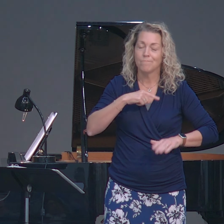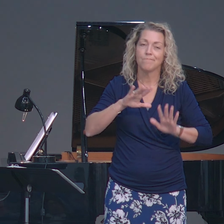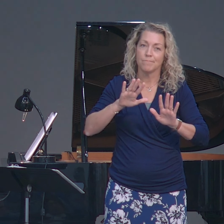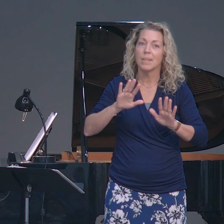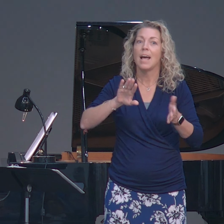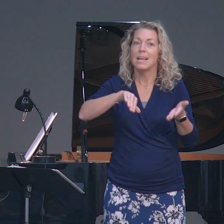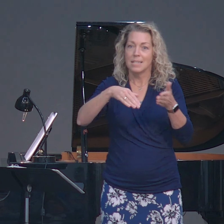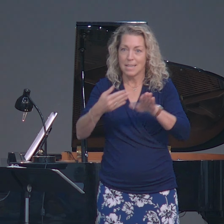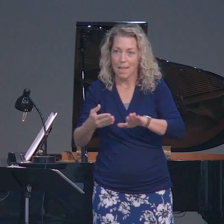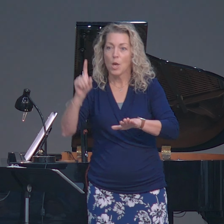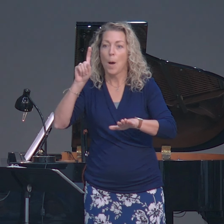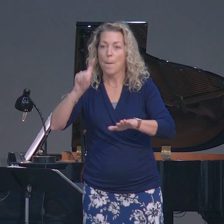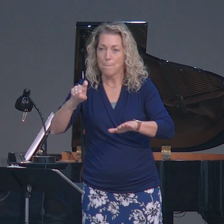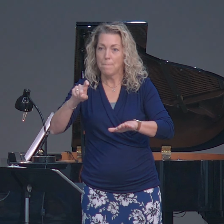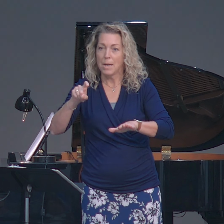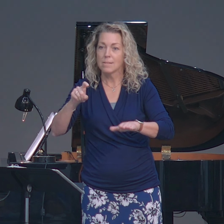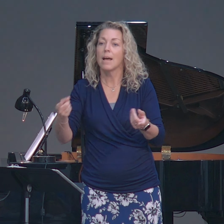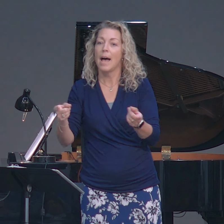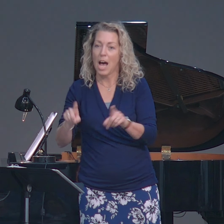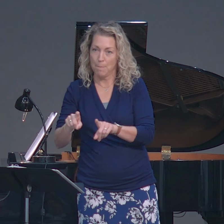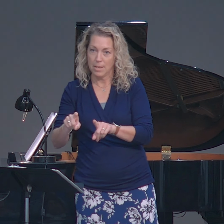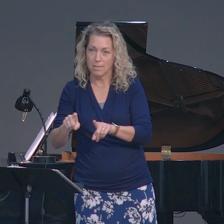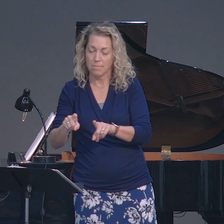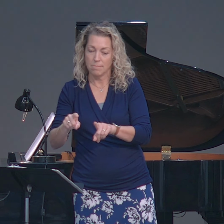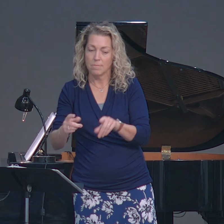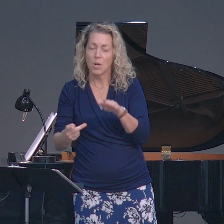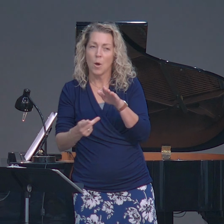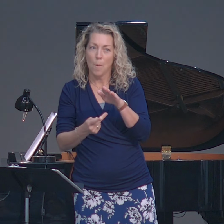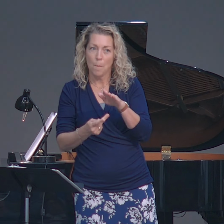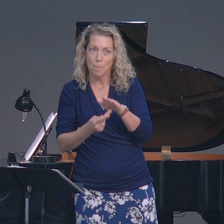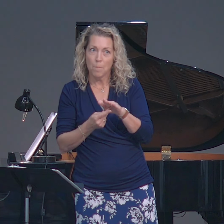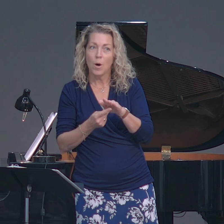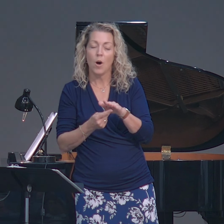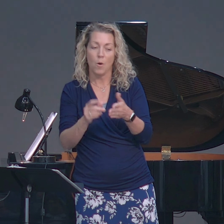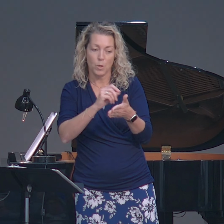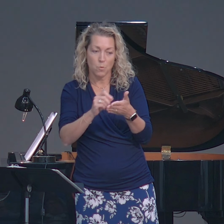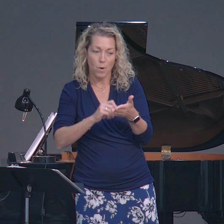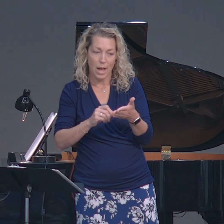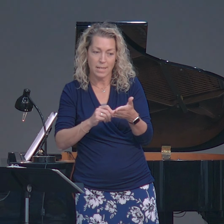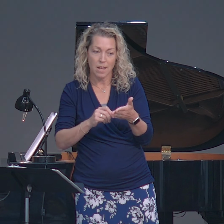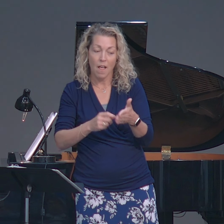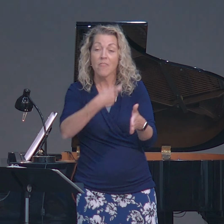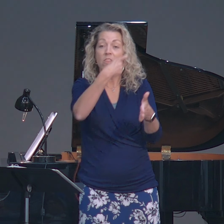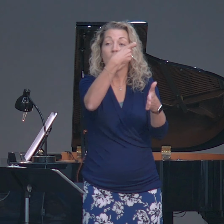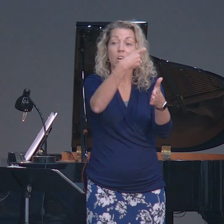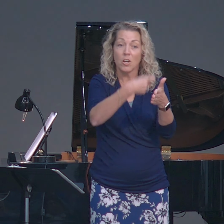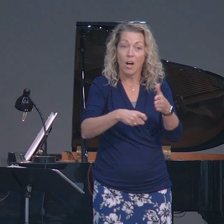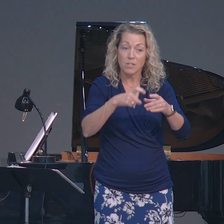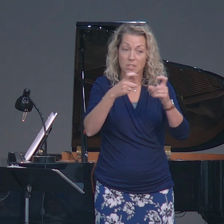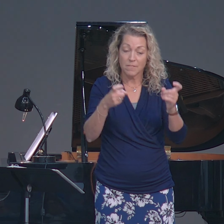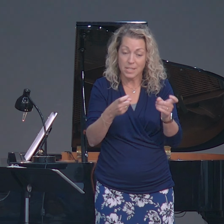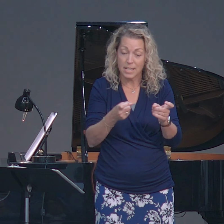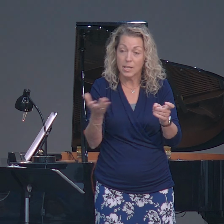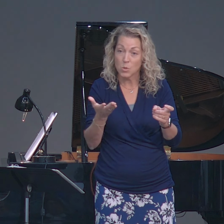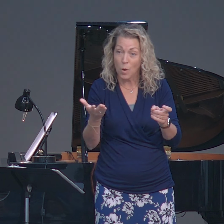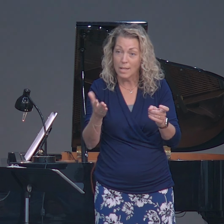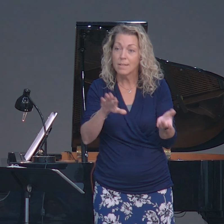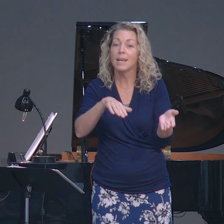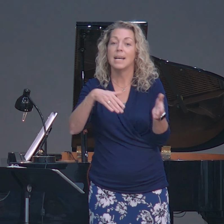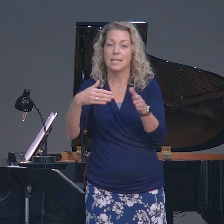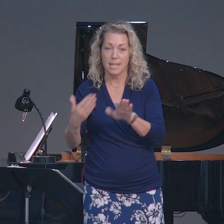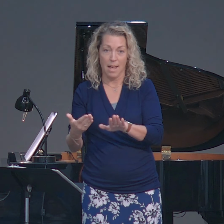As God would say through the Apostle Paul, for the wages of sin is death. But our death would